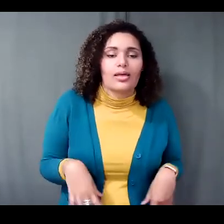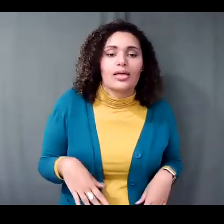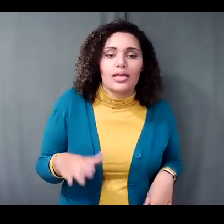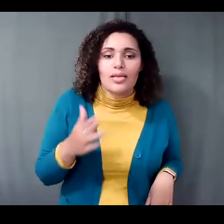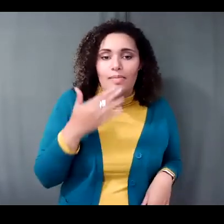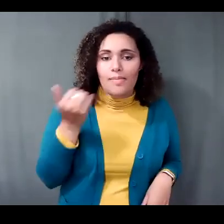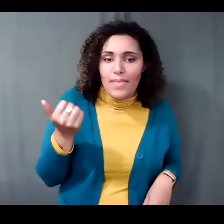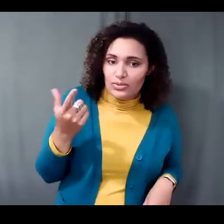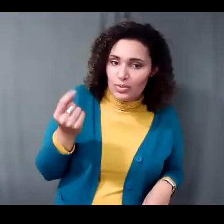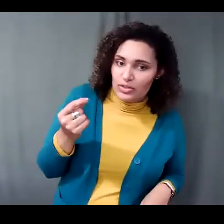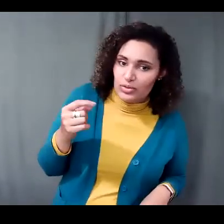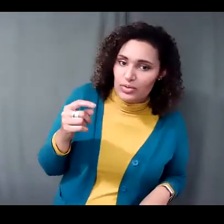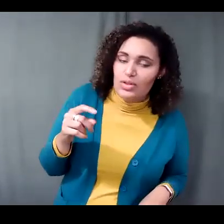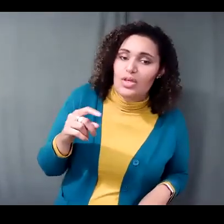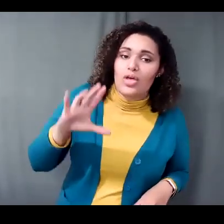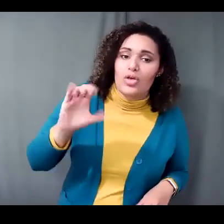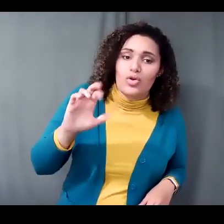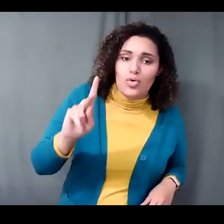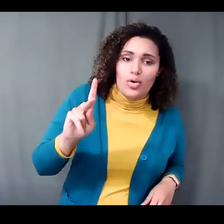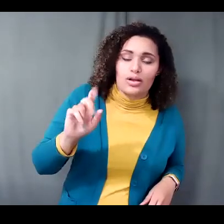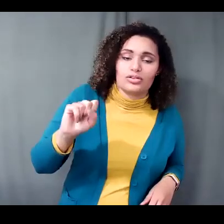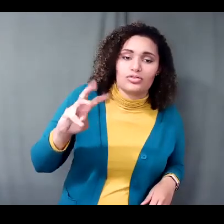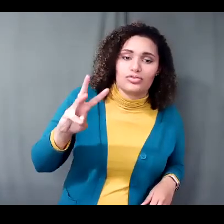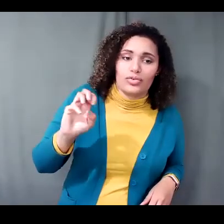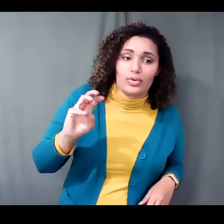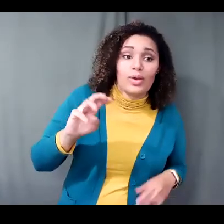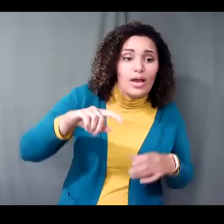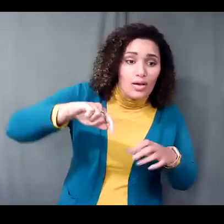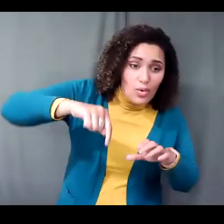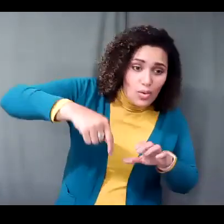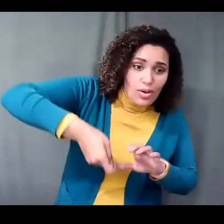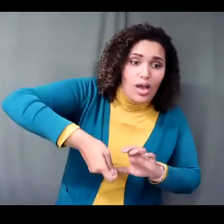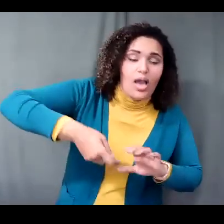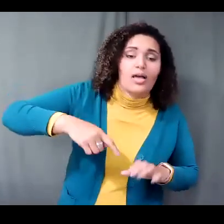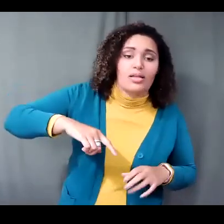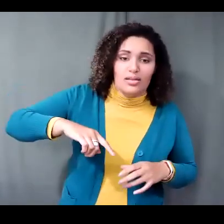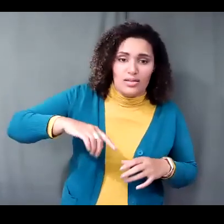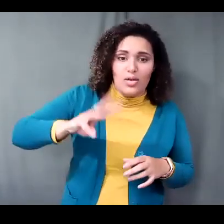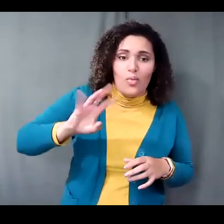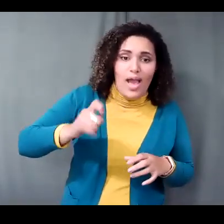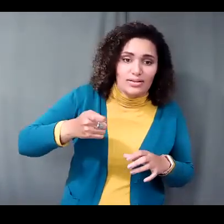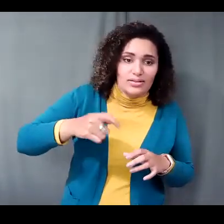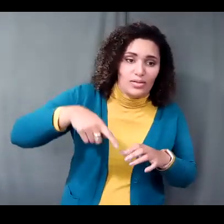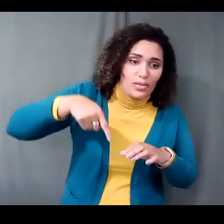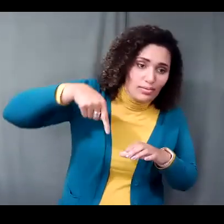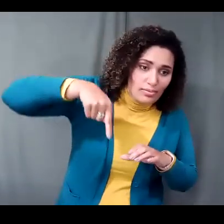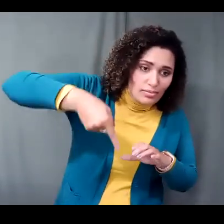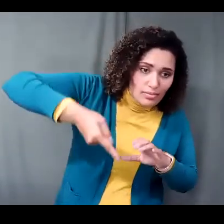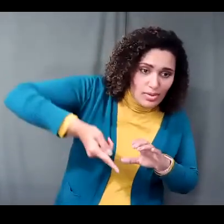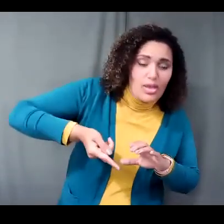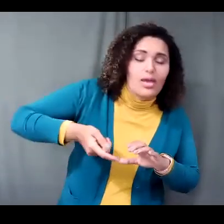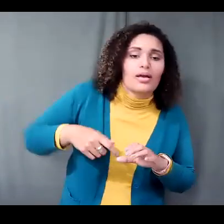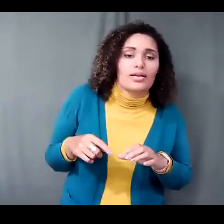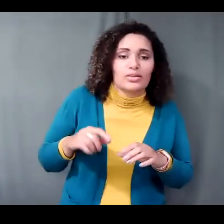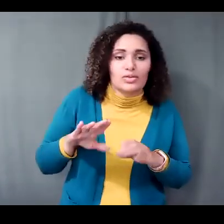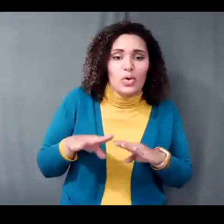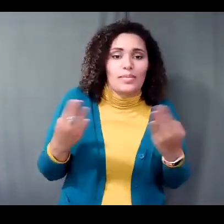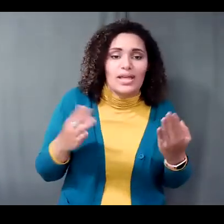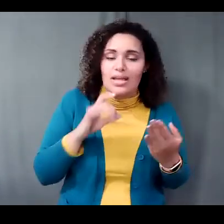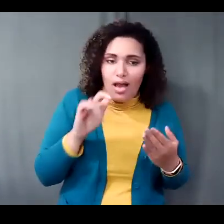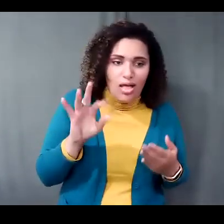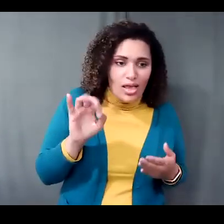I don't know enough that I'm getting out of my depth here, but I think they're usually protected from oxygen, so they're going to change a lot and possibly